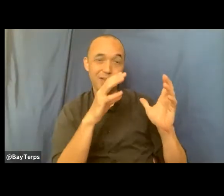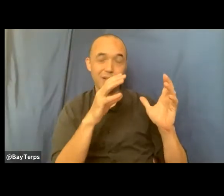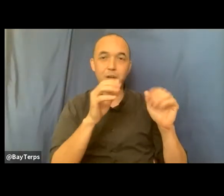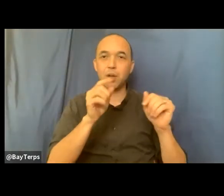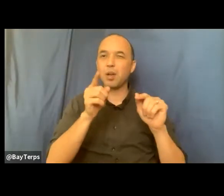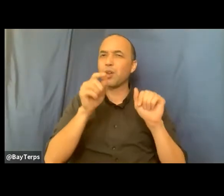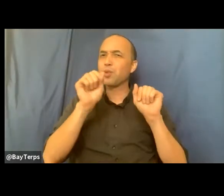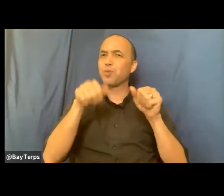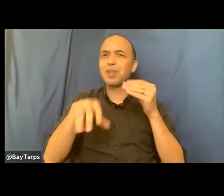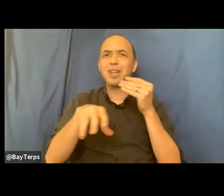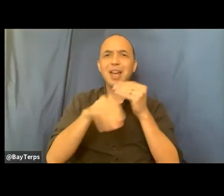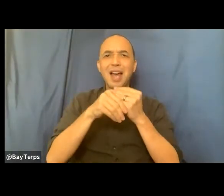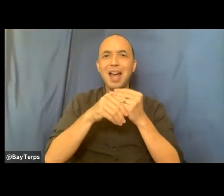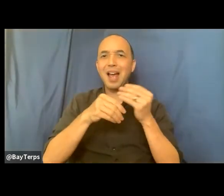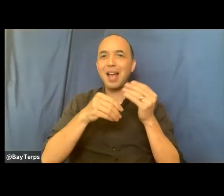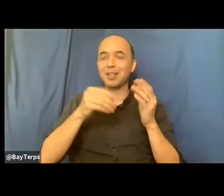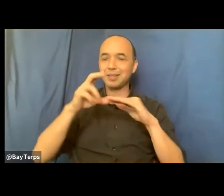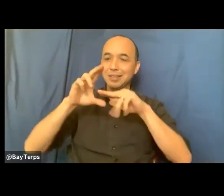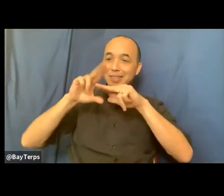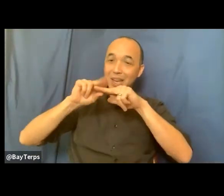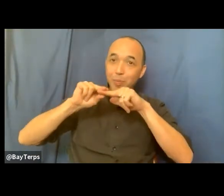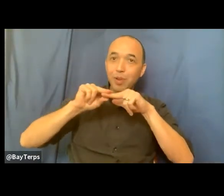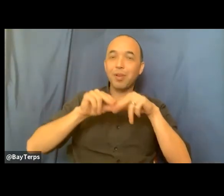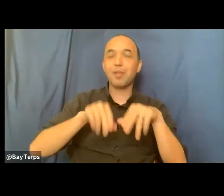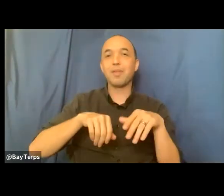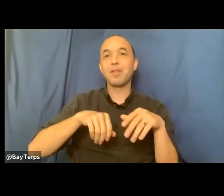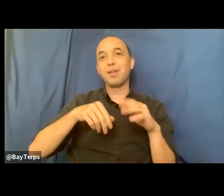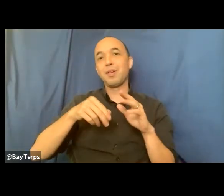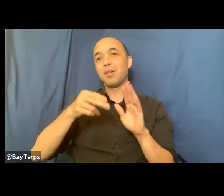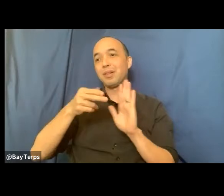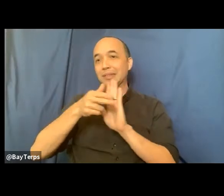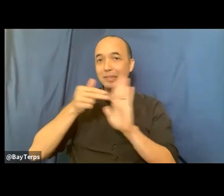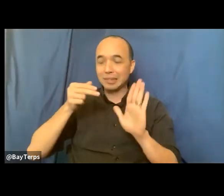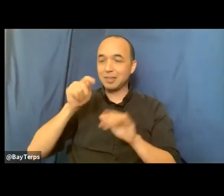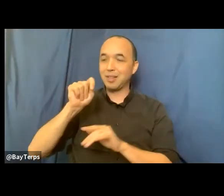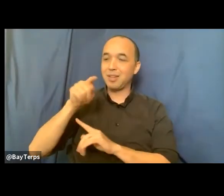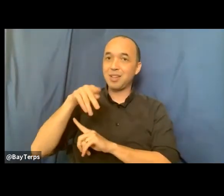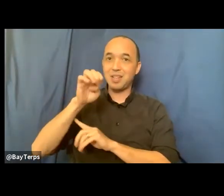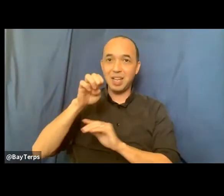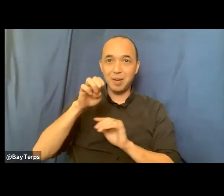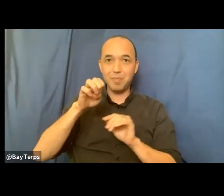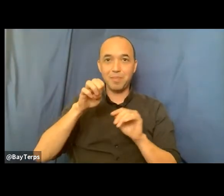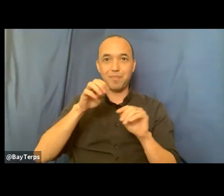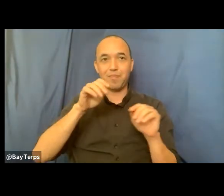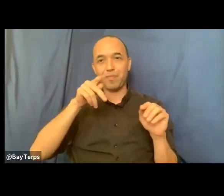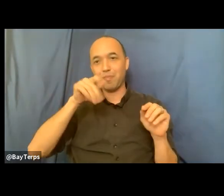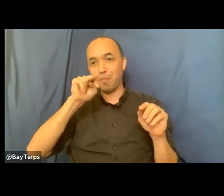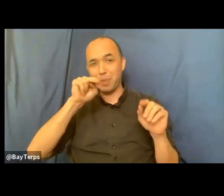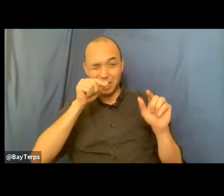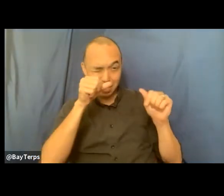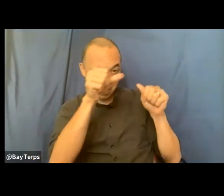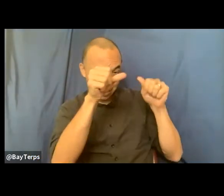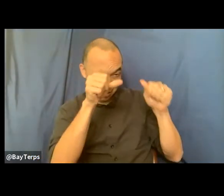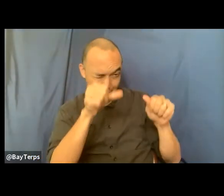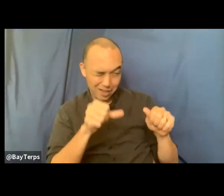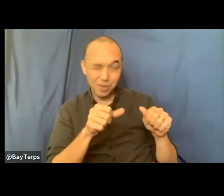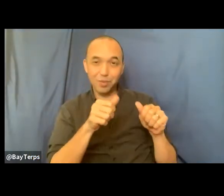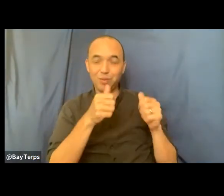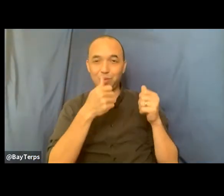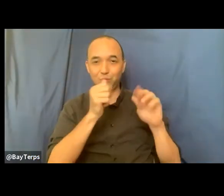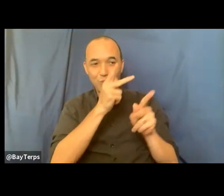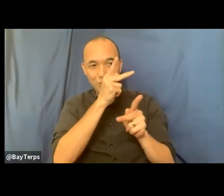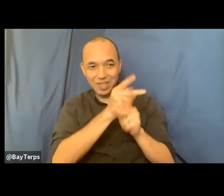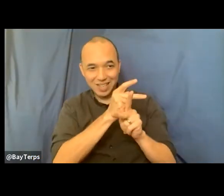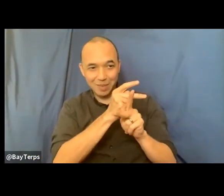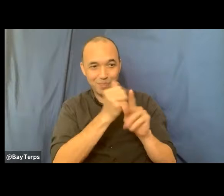some tape, even like a pin you could stick in, whatever it takes to hold that piece back in place.